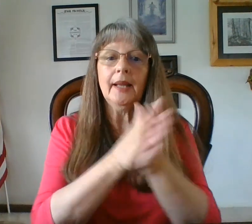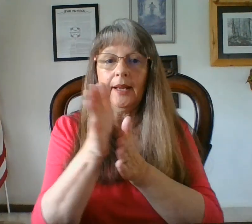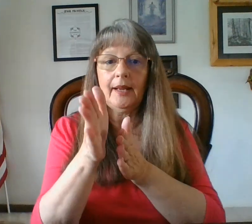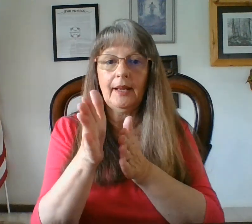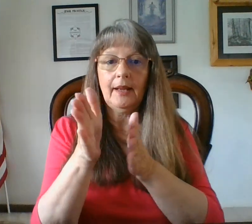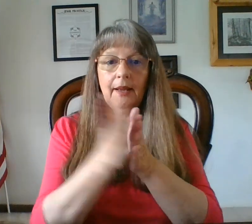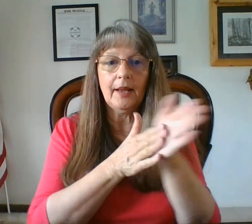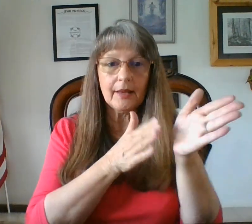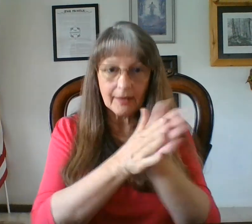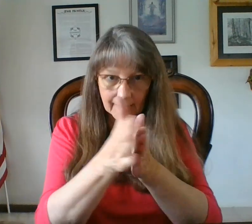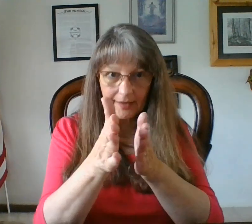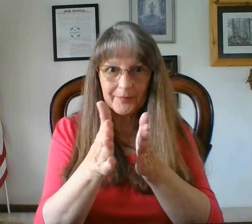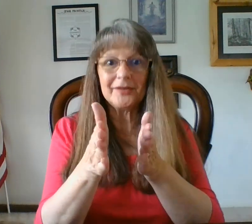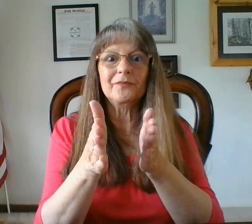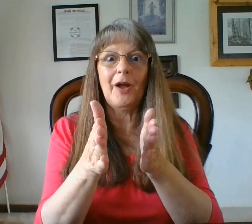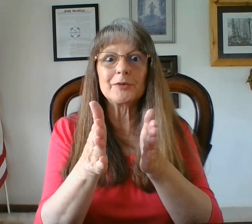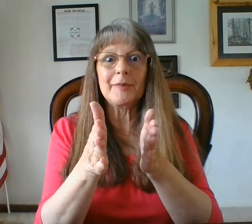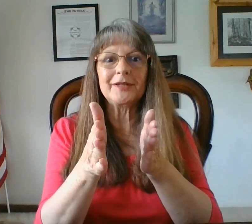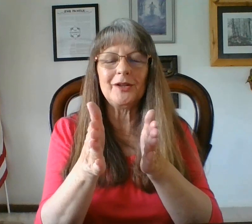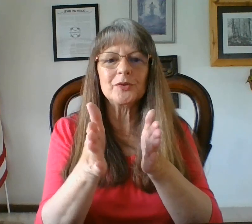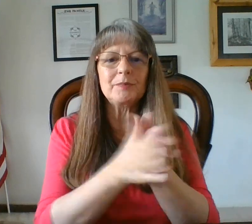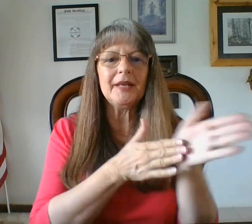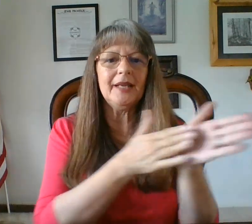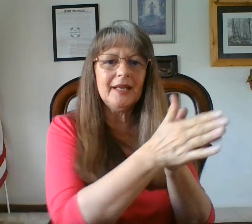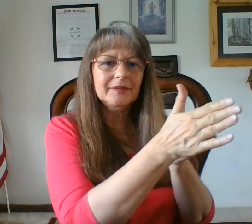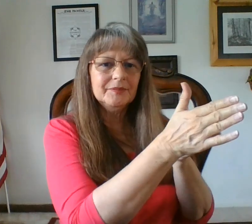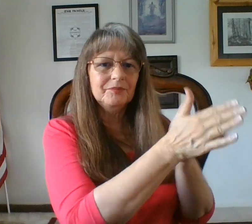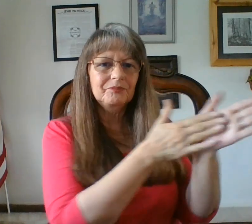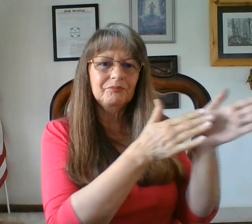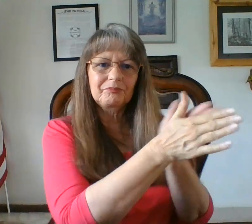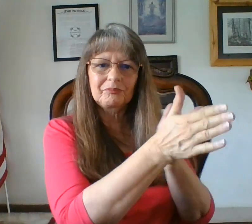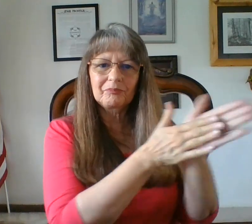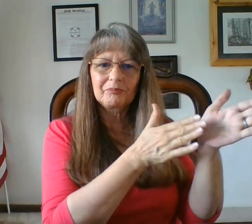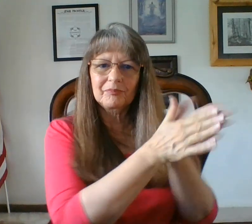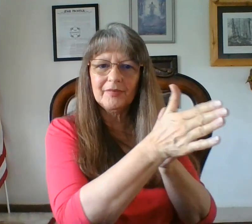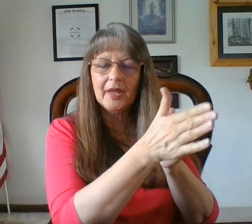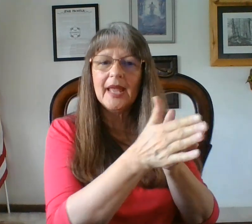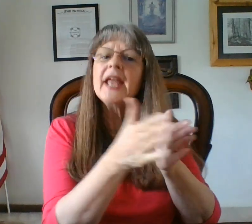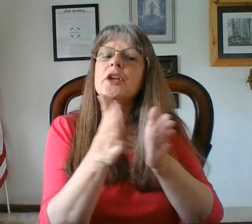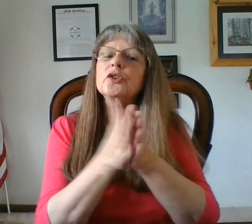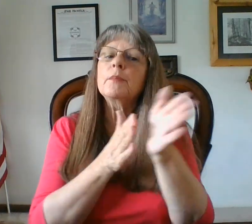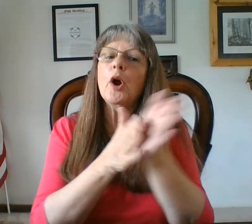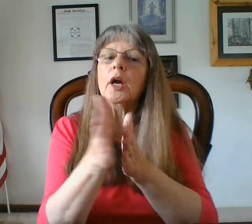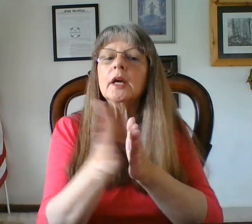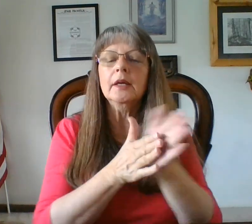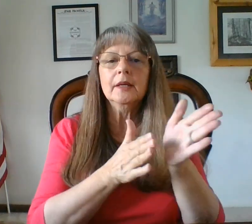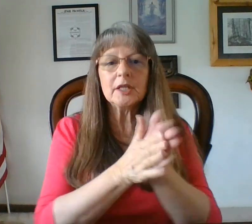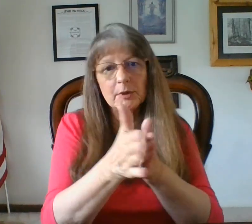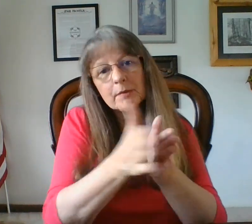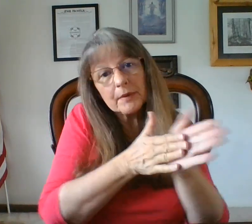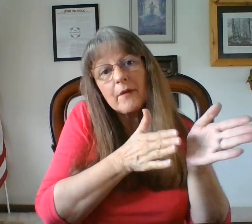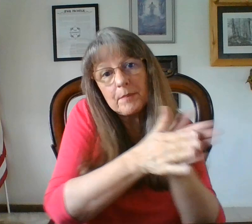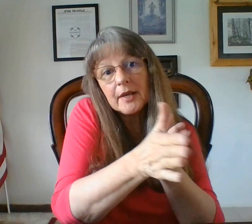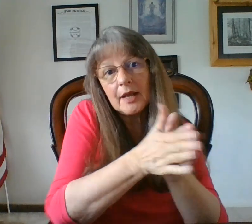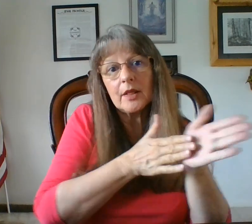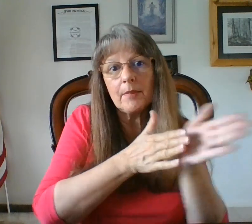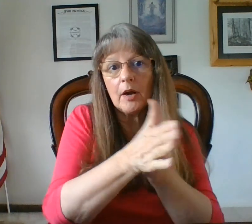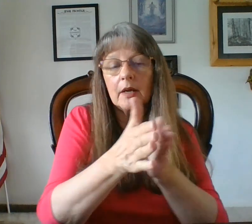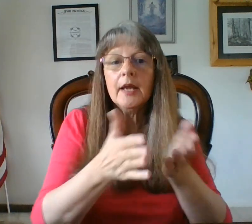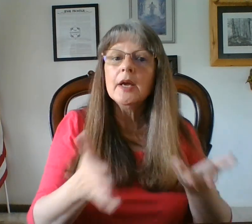picnic. I was about to close. Picnic. It's also park, because most people have a picnic in the park.